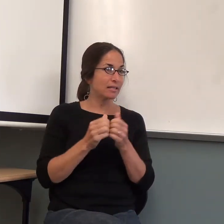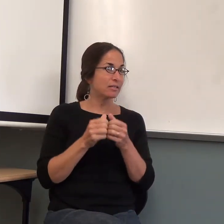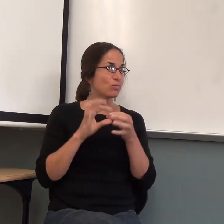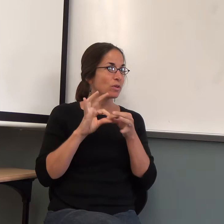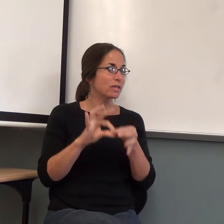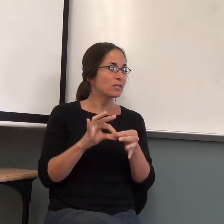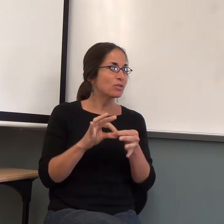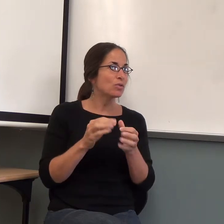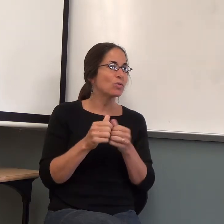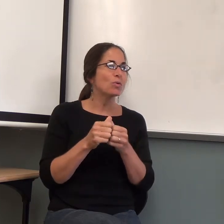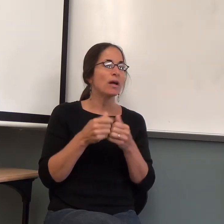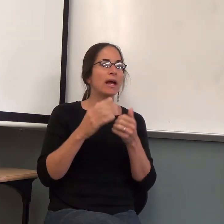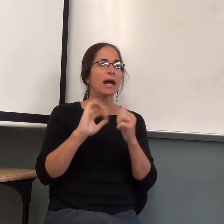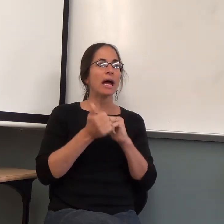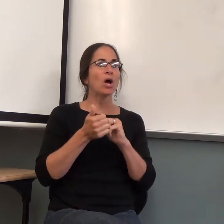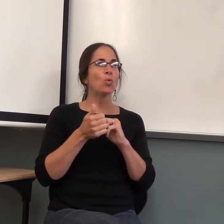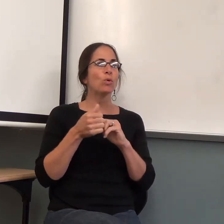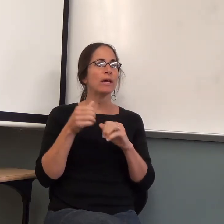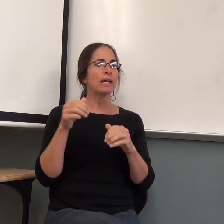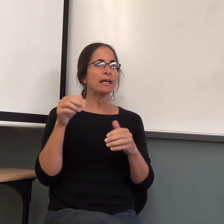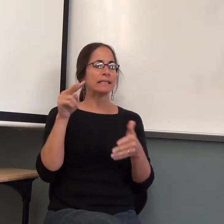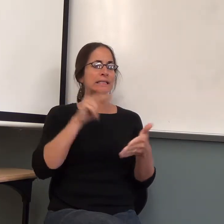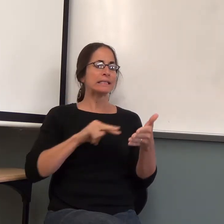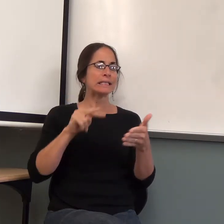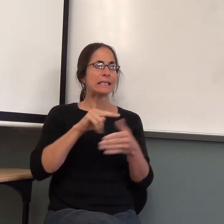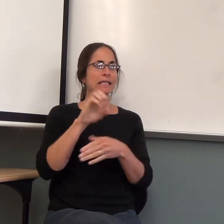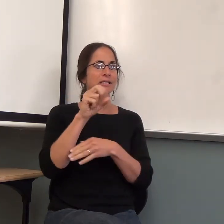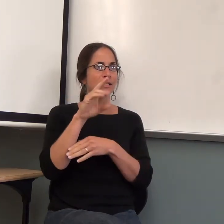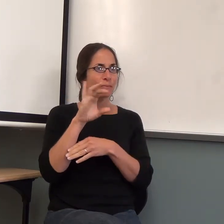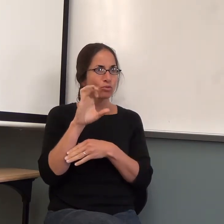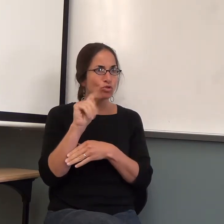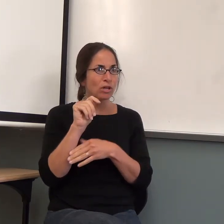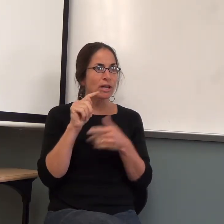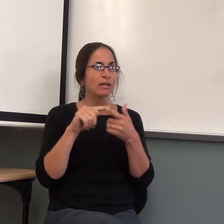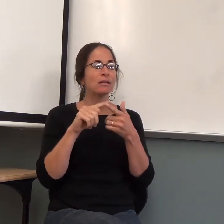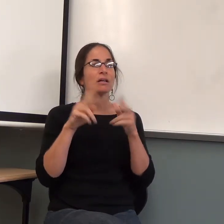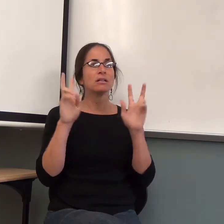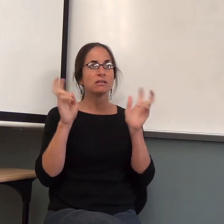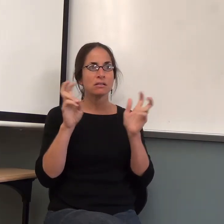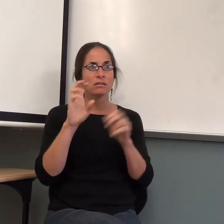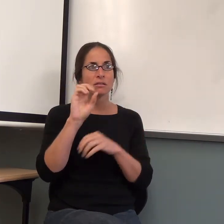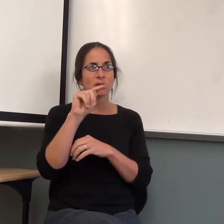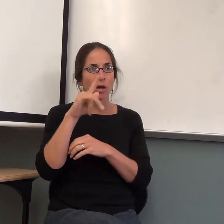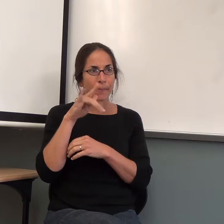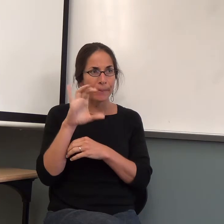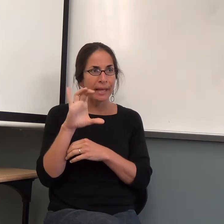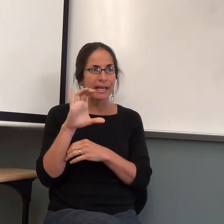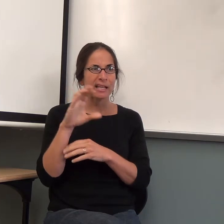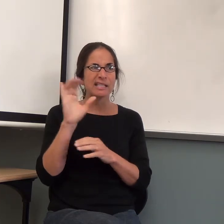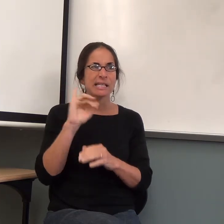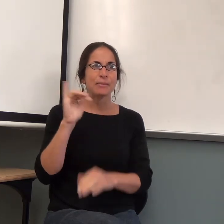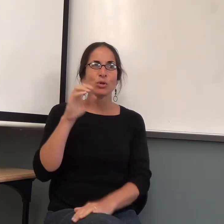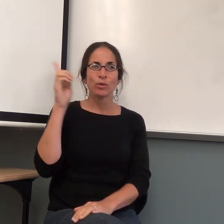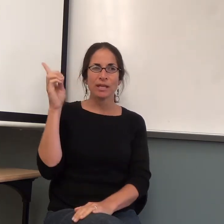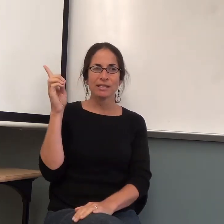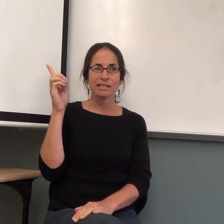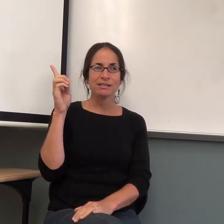the way we look at subjects, the way we look at topics, and kind of what we did today. Okay, a little bit of what we did